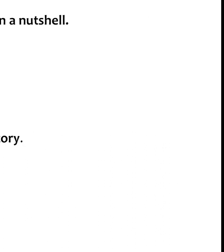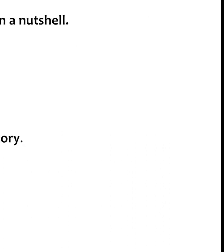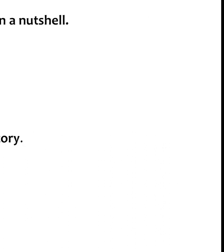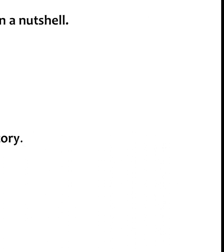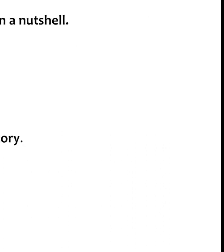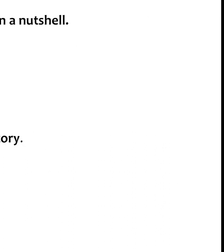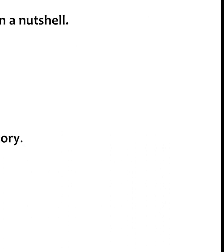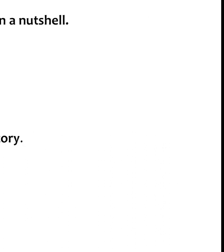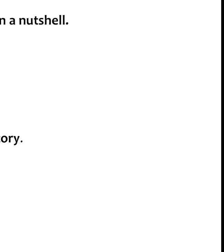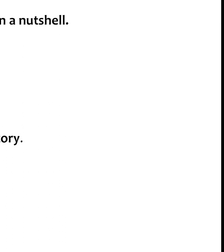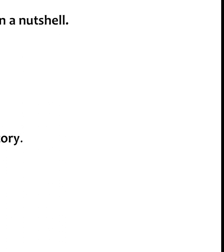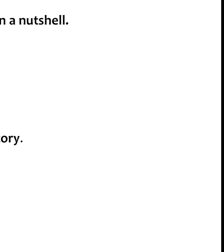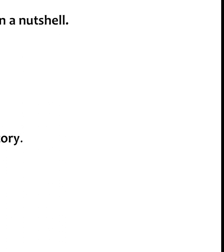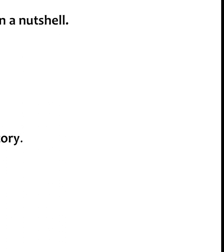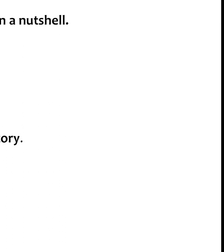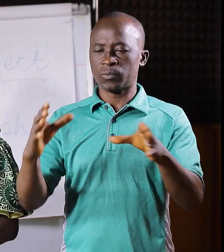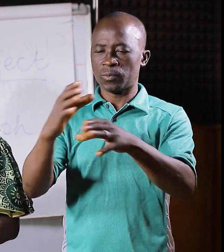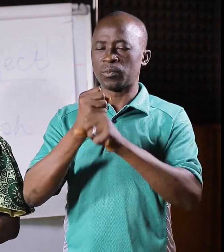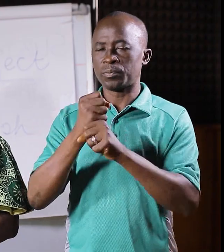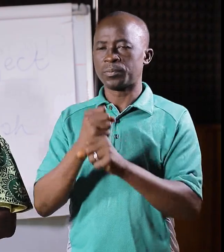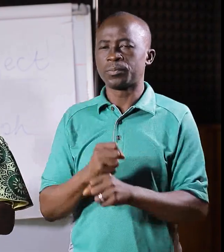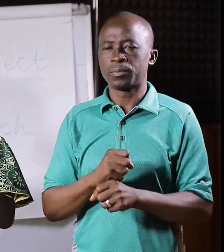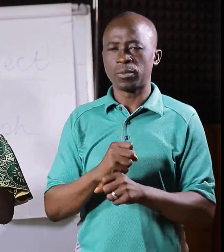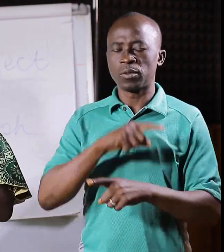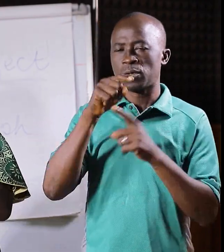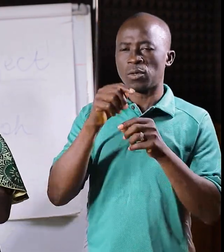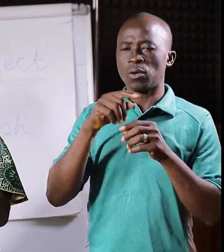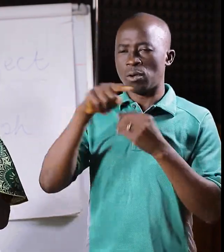10, summary. When you are